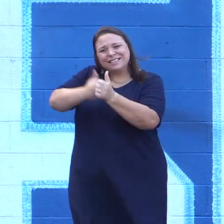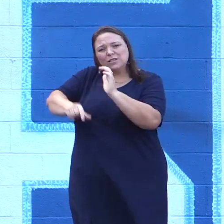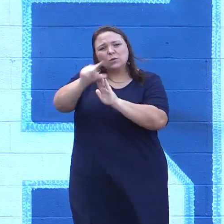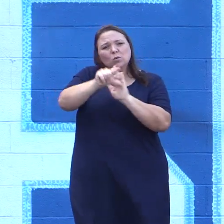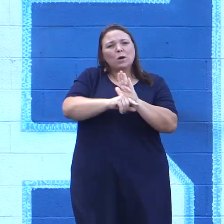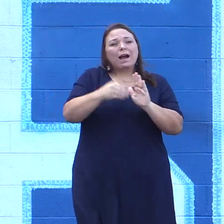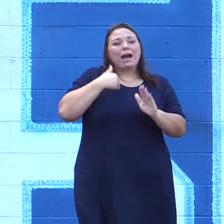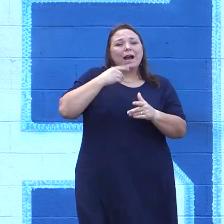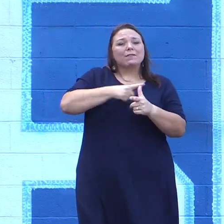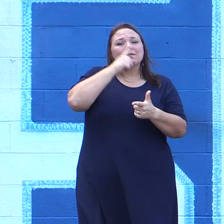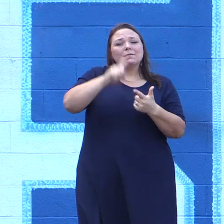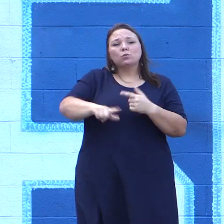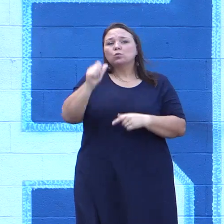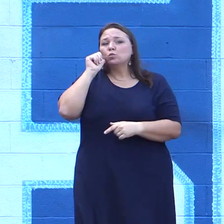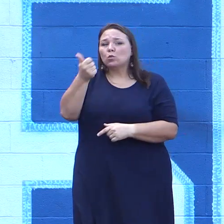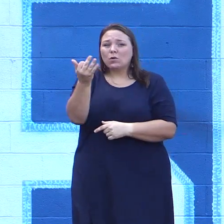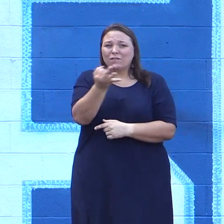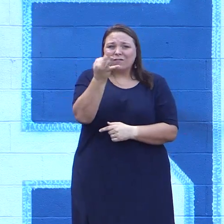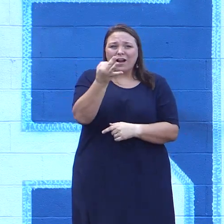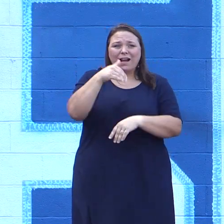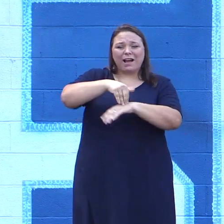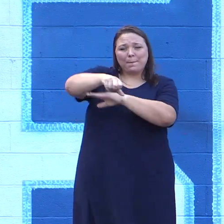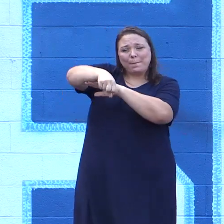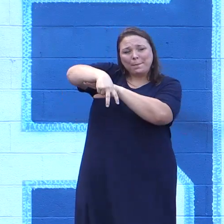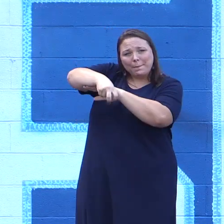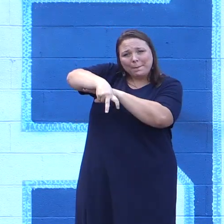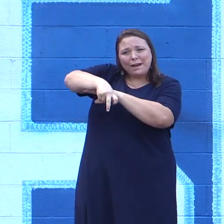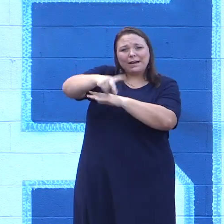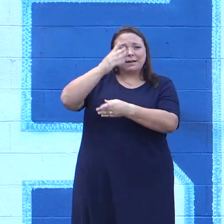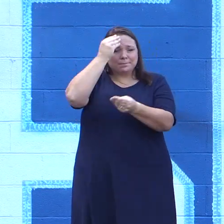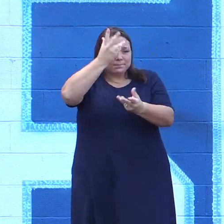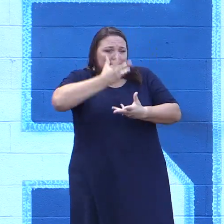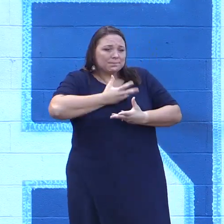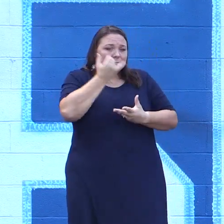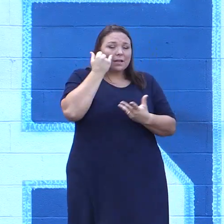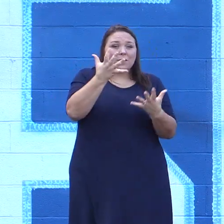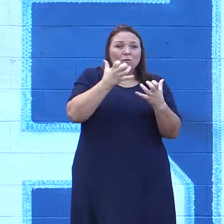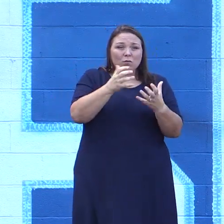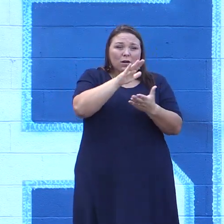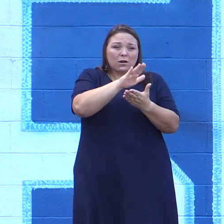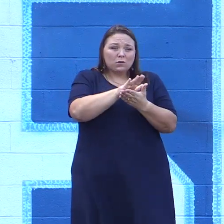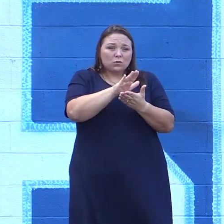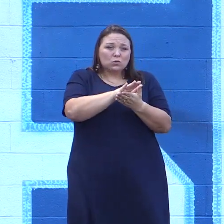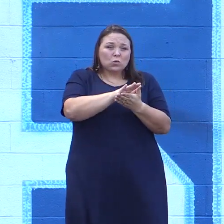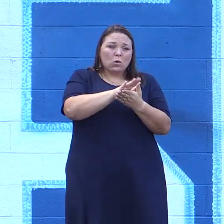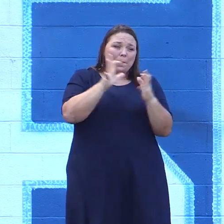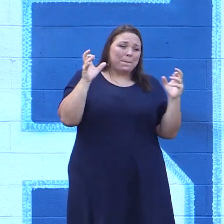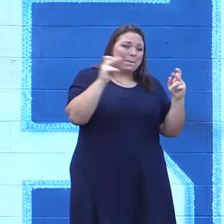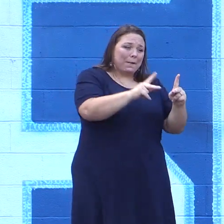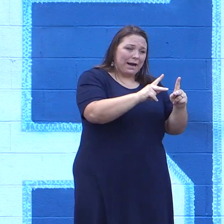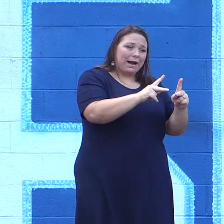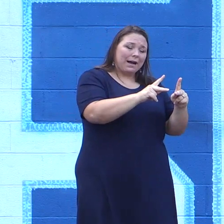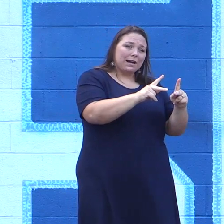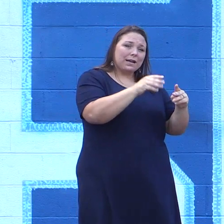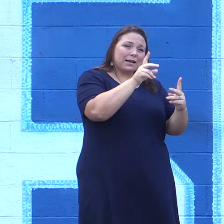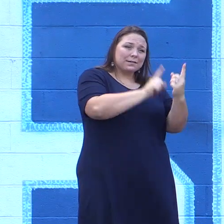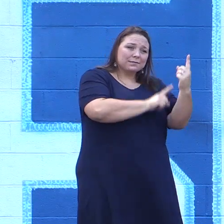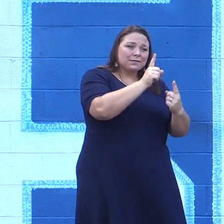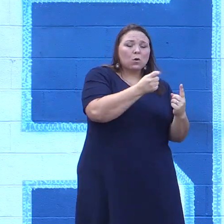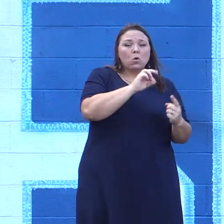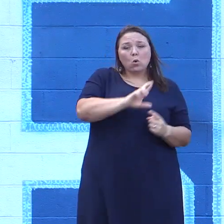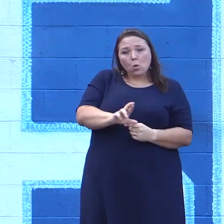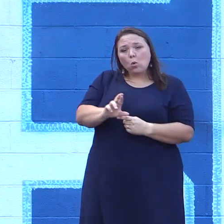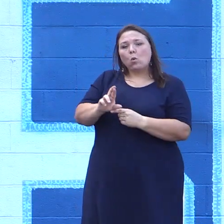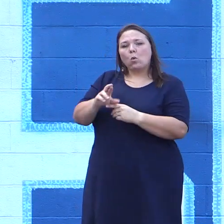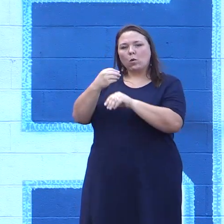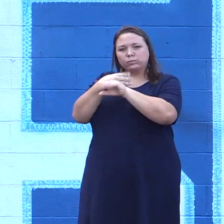until tomorrow, Friday, at midnight, to tell us if they want their children to return in person, starting with